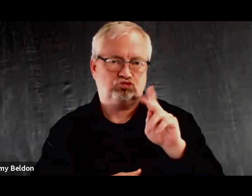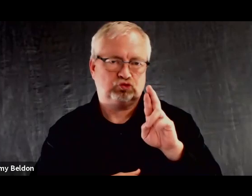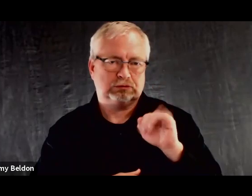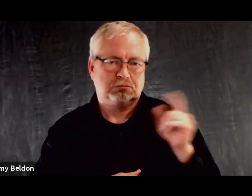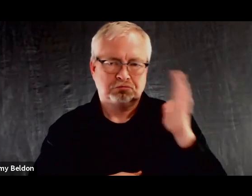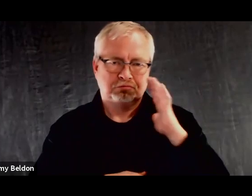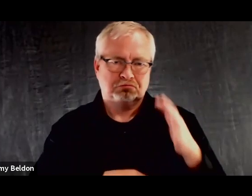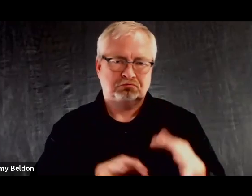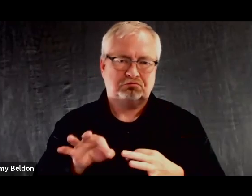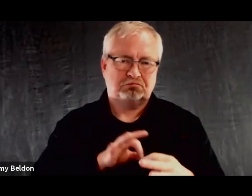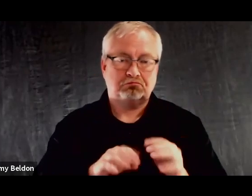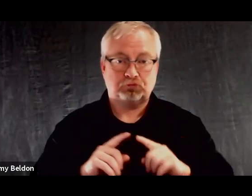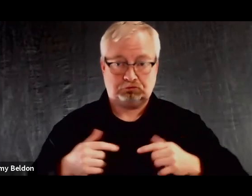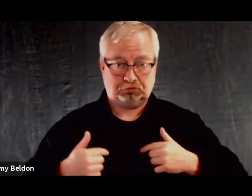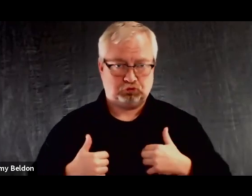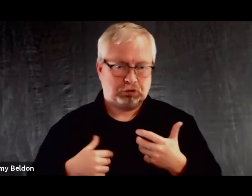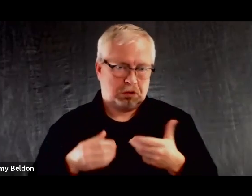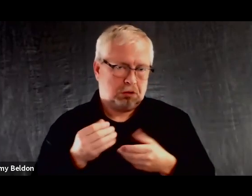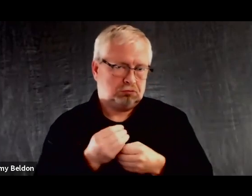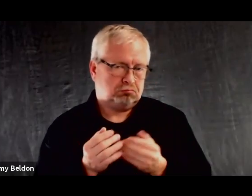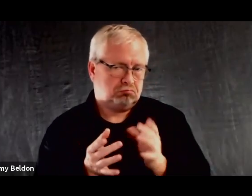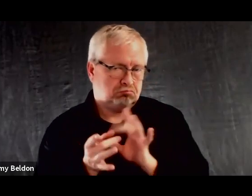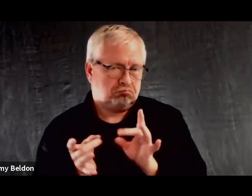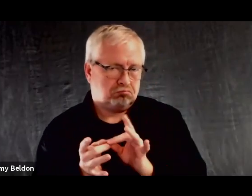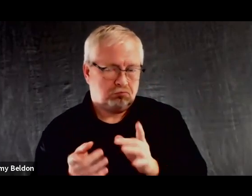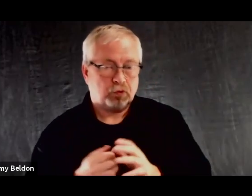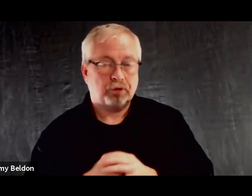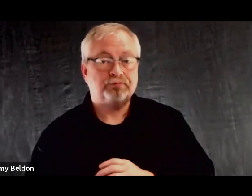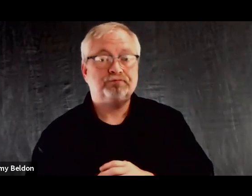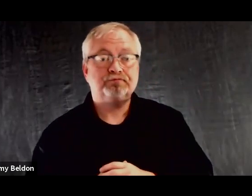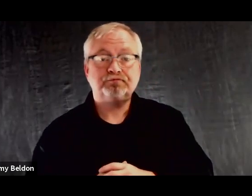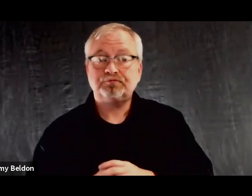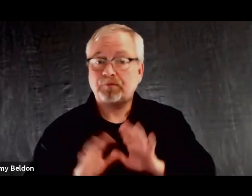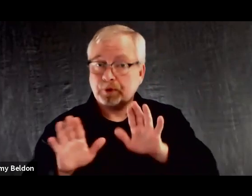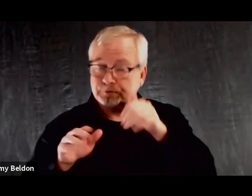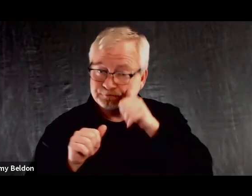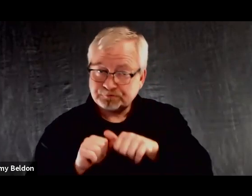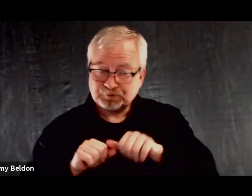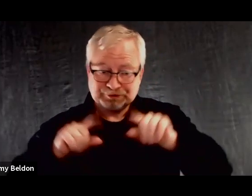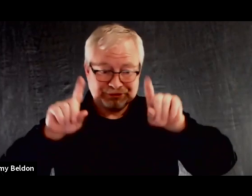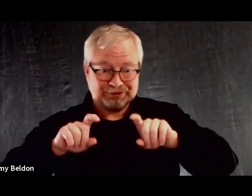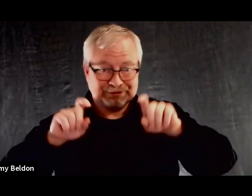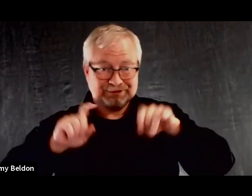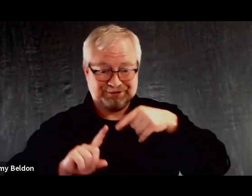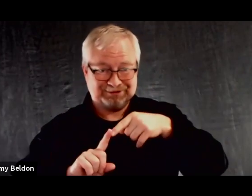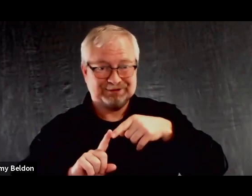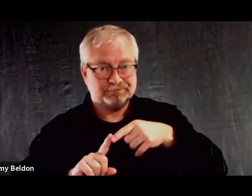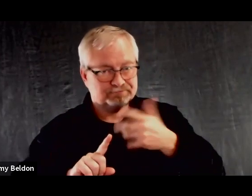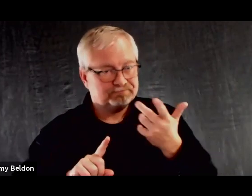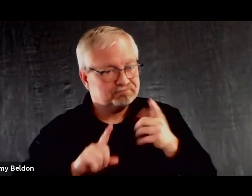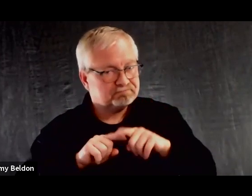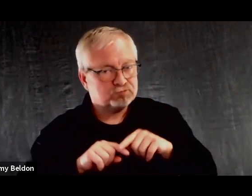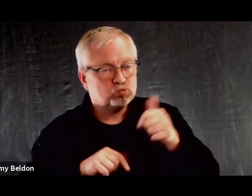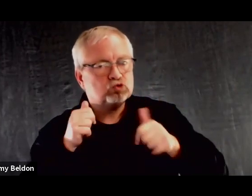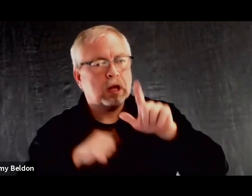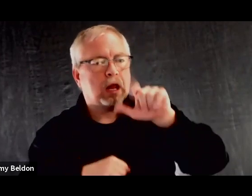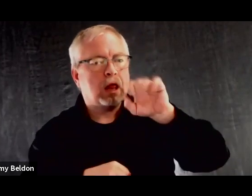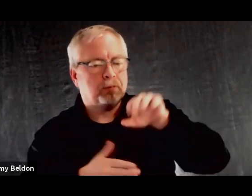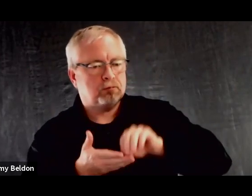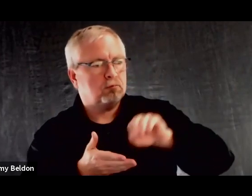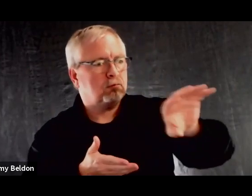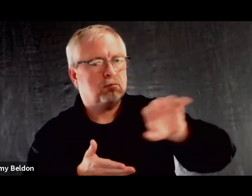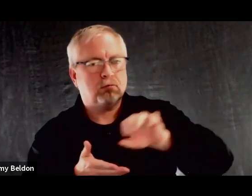we've talked about before, really depends a lot on which labs the healthcare system locally is